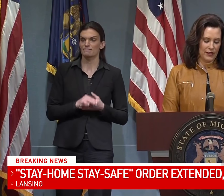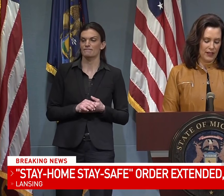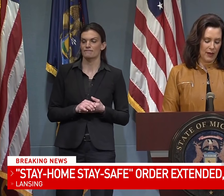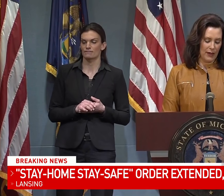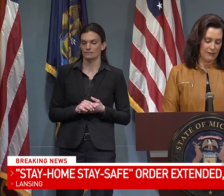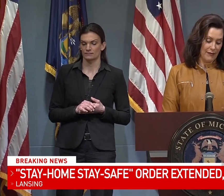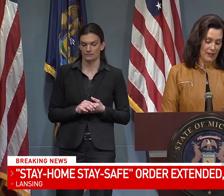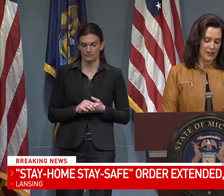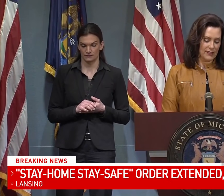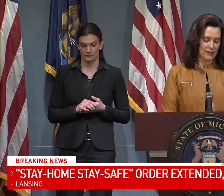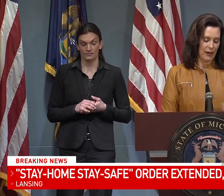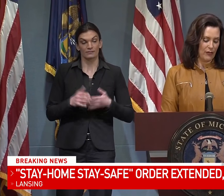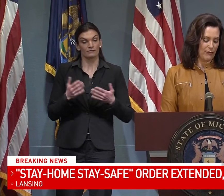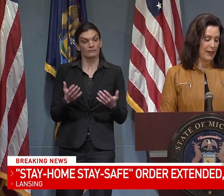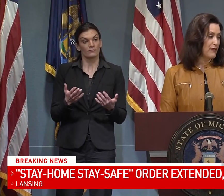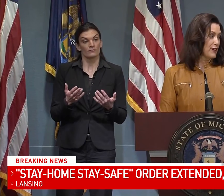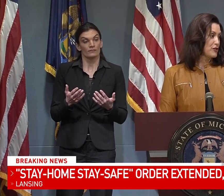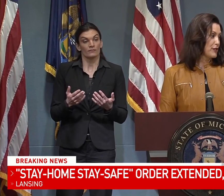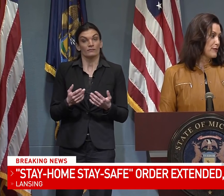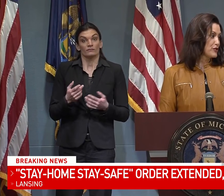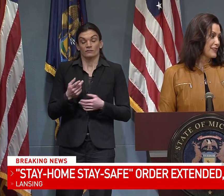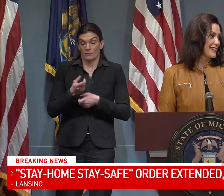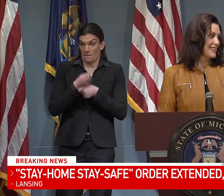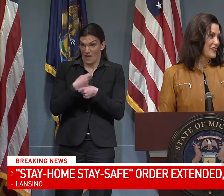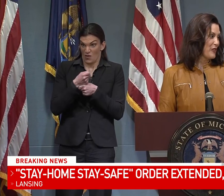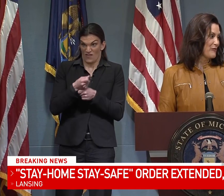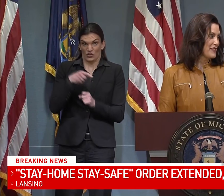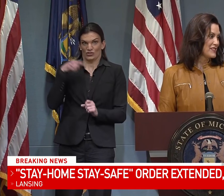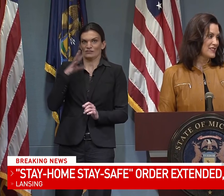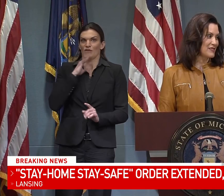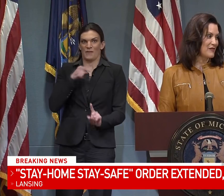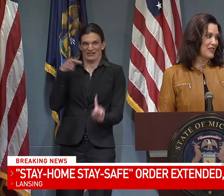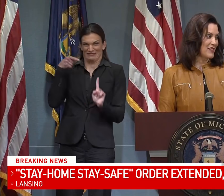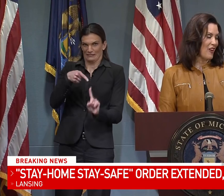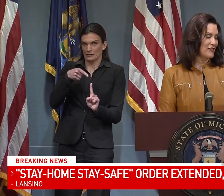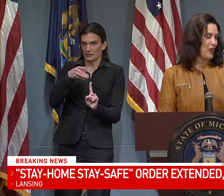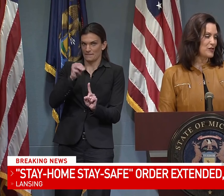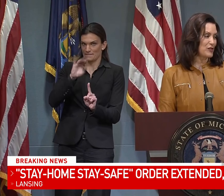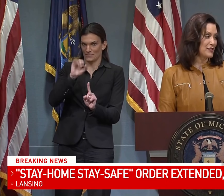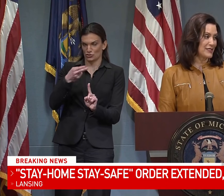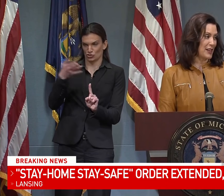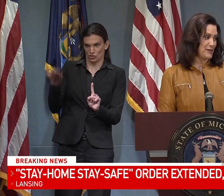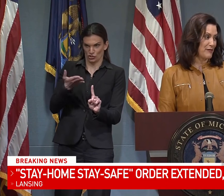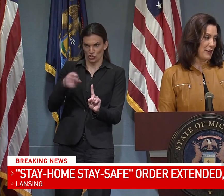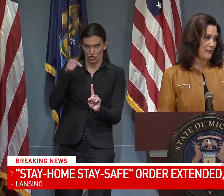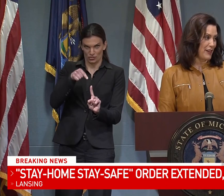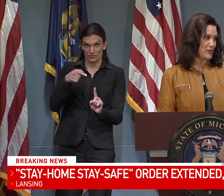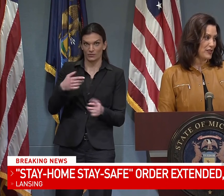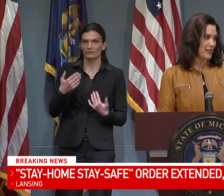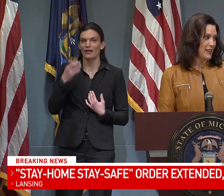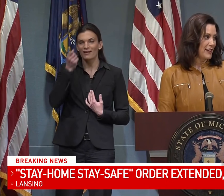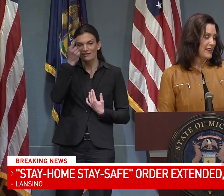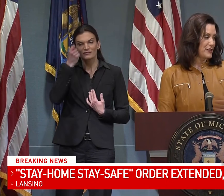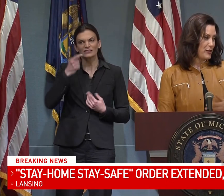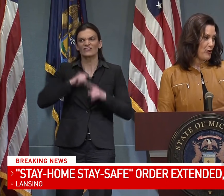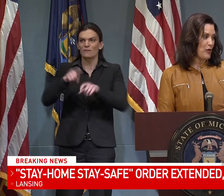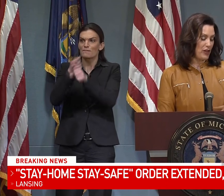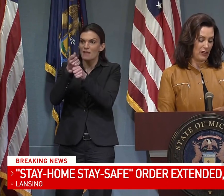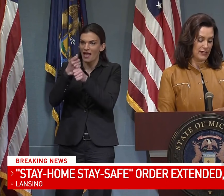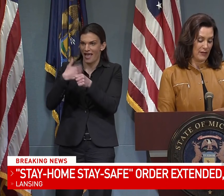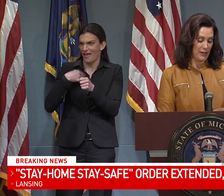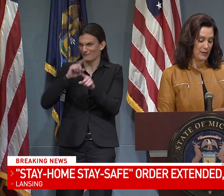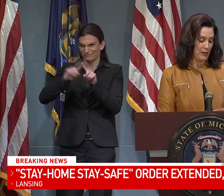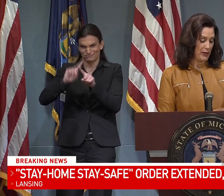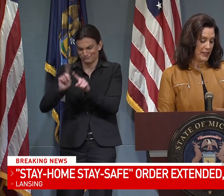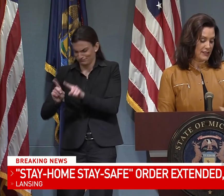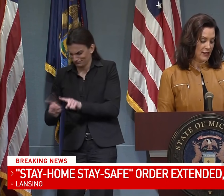have, this is about manufacturing in Michigan. This is all sorts of types of manufacturing. These are the